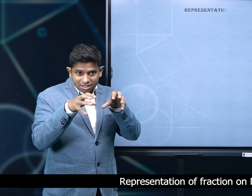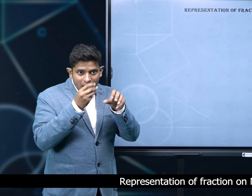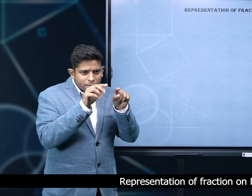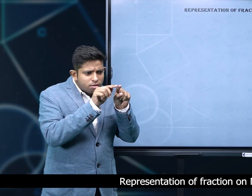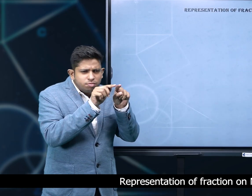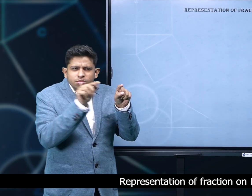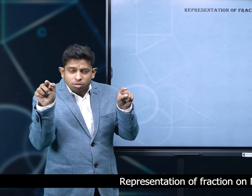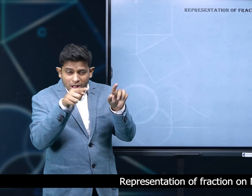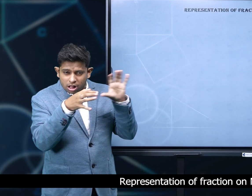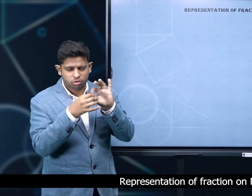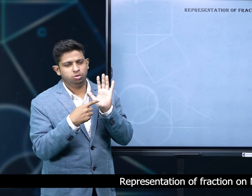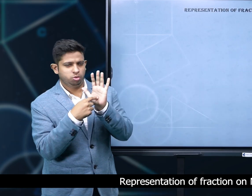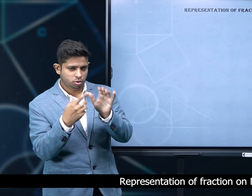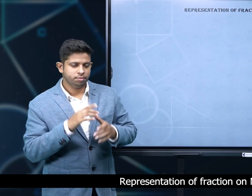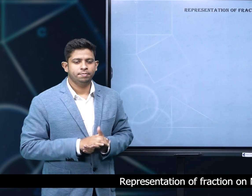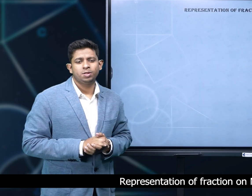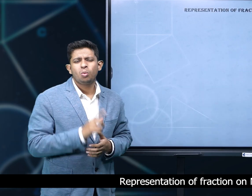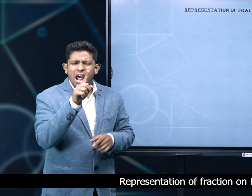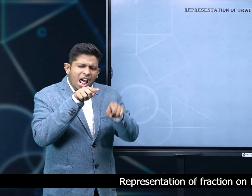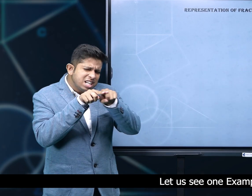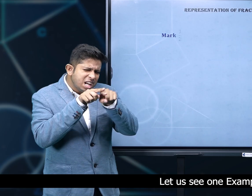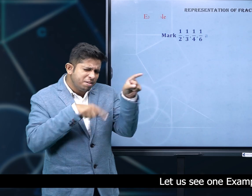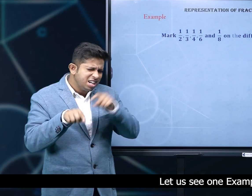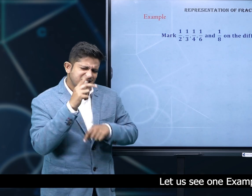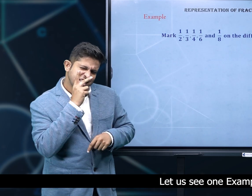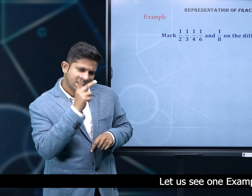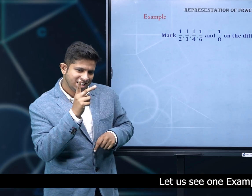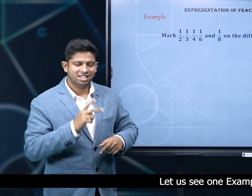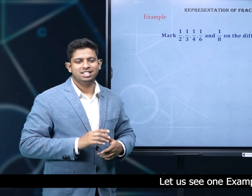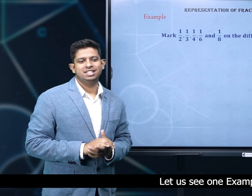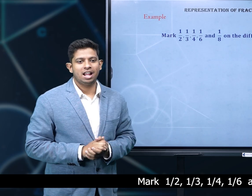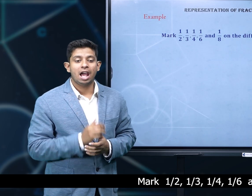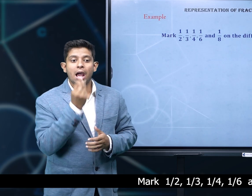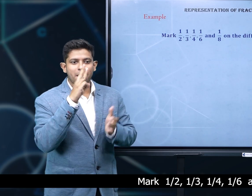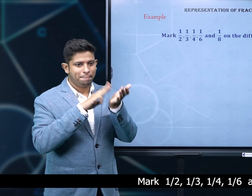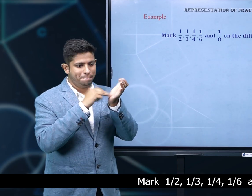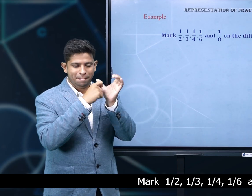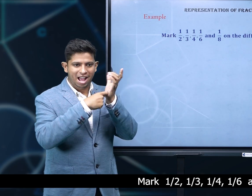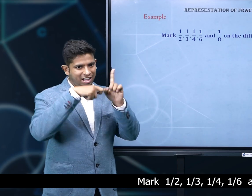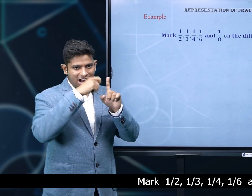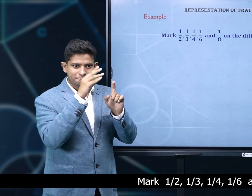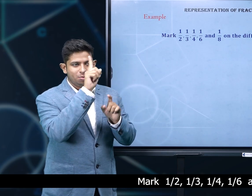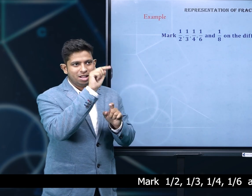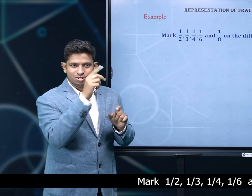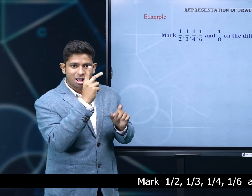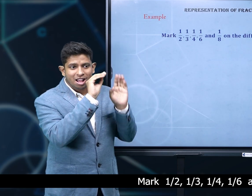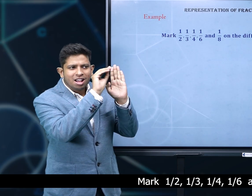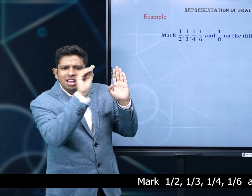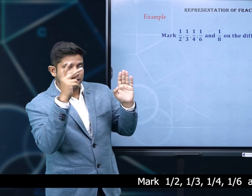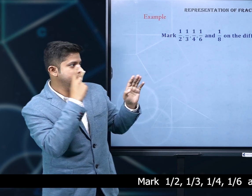Representation of fraction on number line. Let us see one example. Mark 1/2, 1/3,